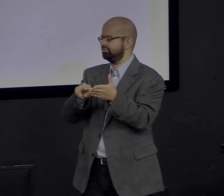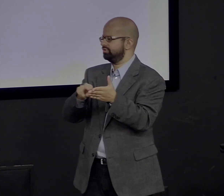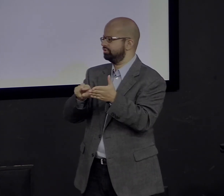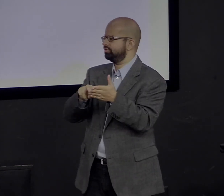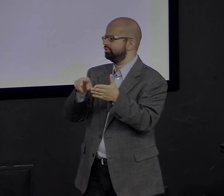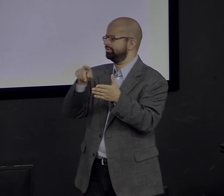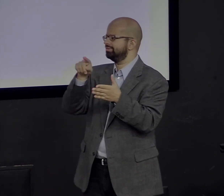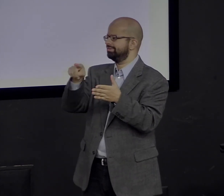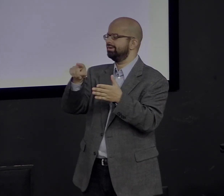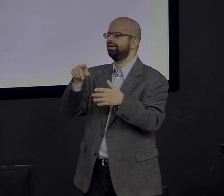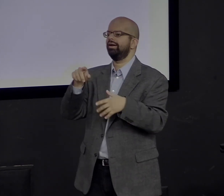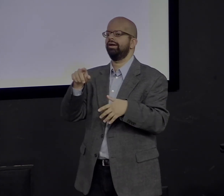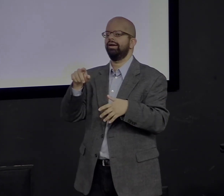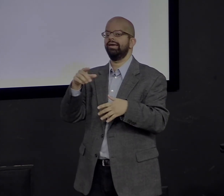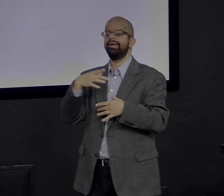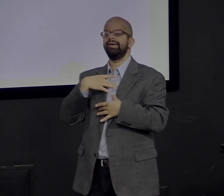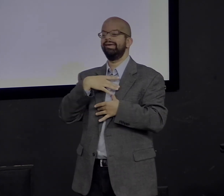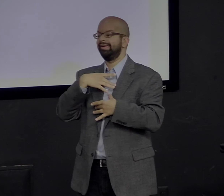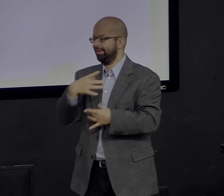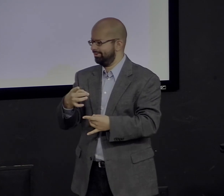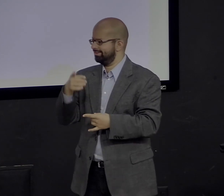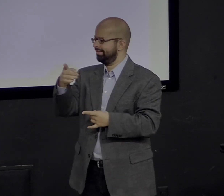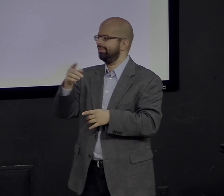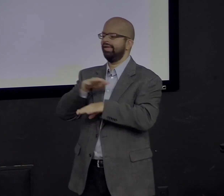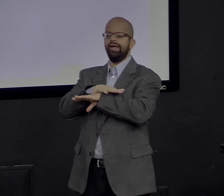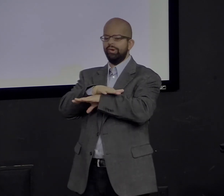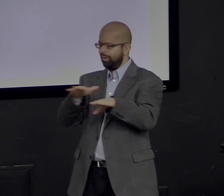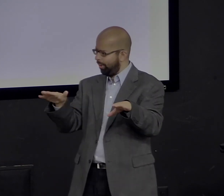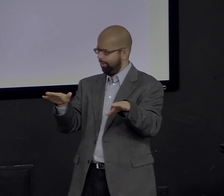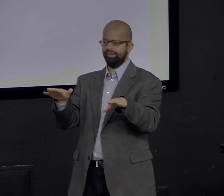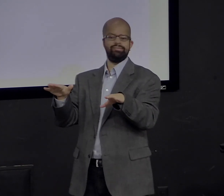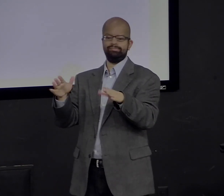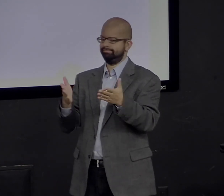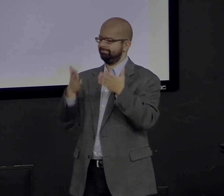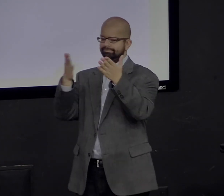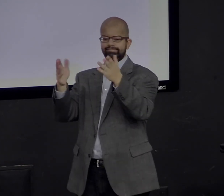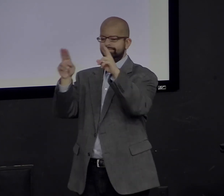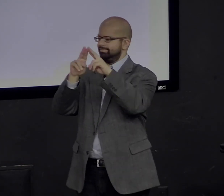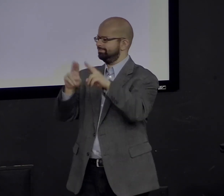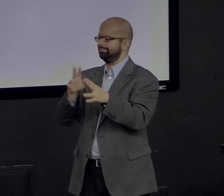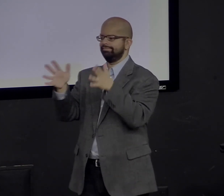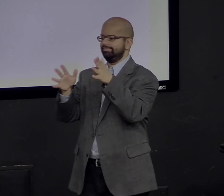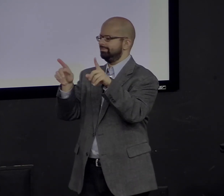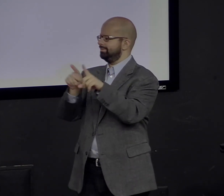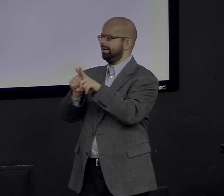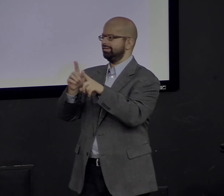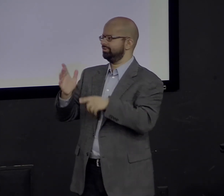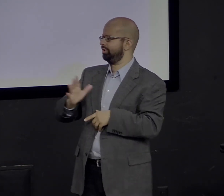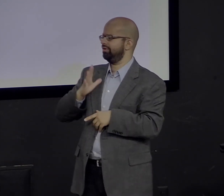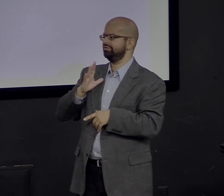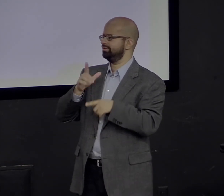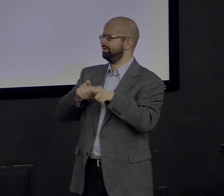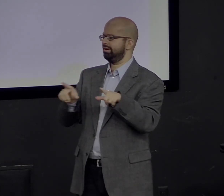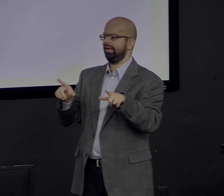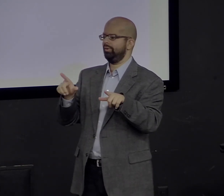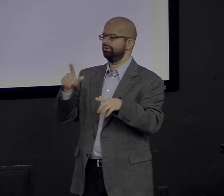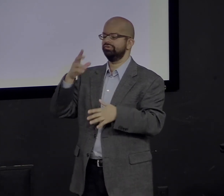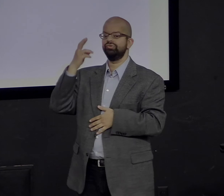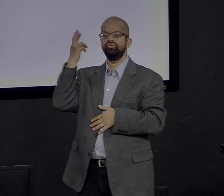TISLER, T-I-S-L-E-R. And interestingly enough, they do not provide international sign language